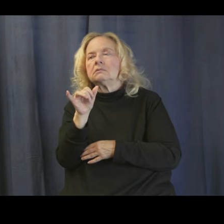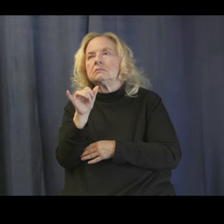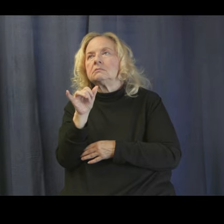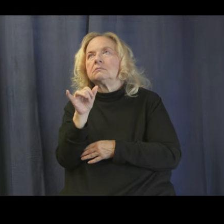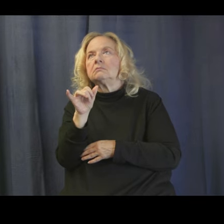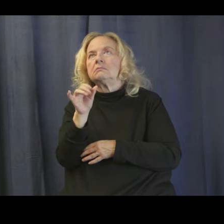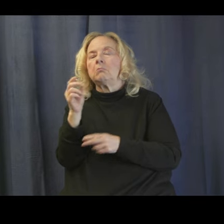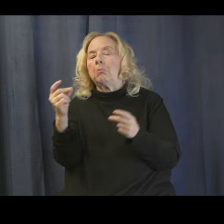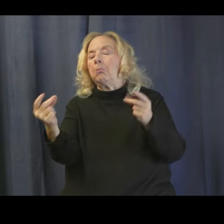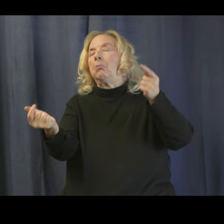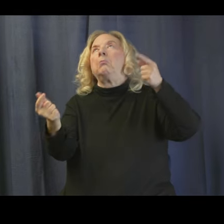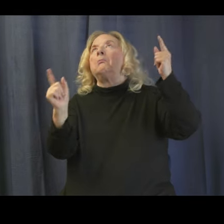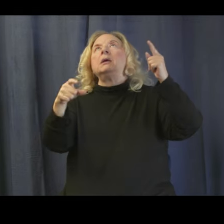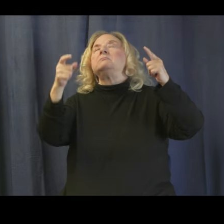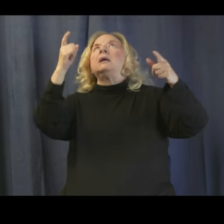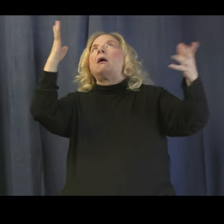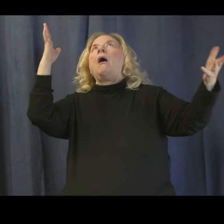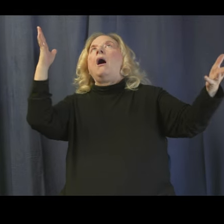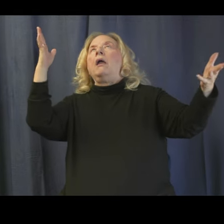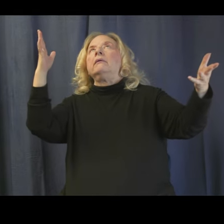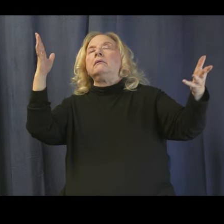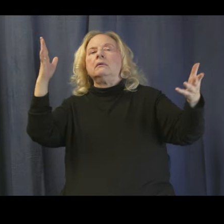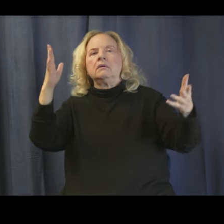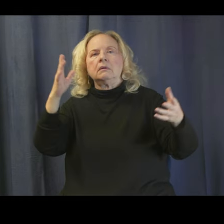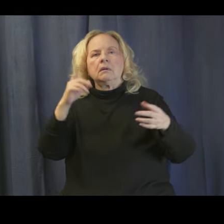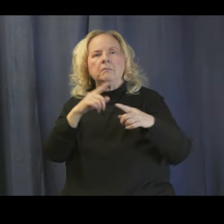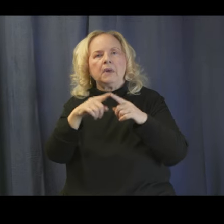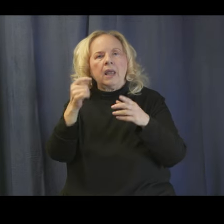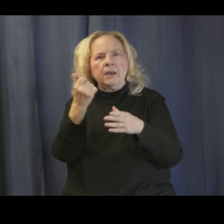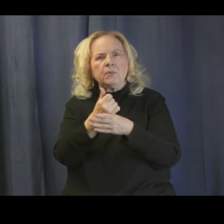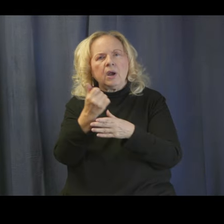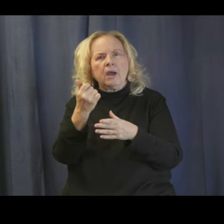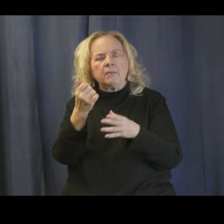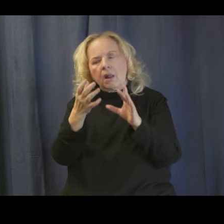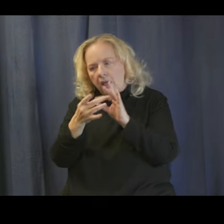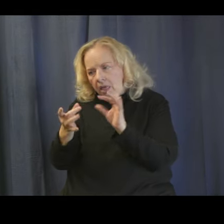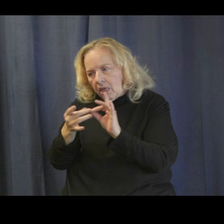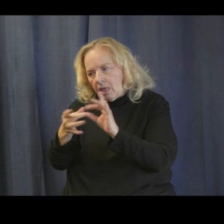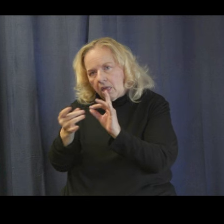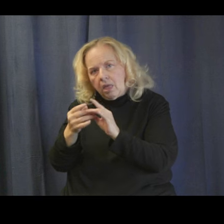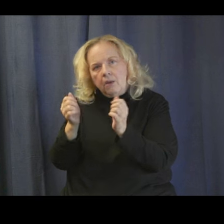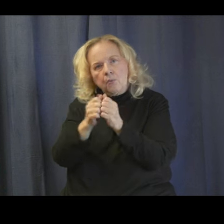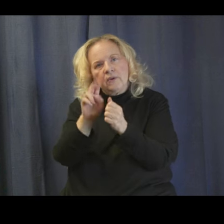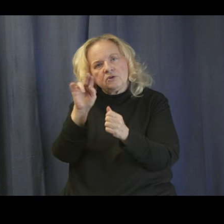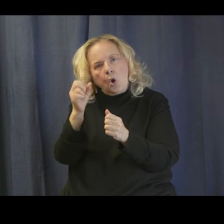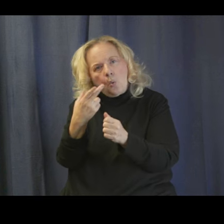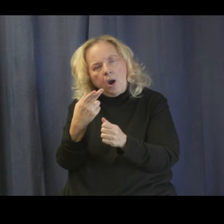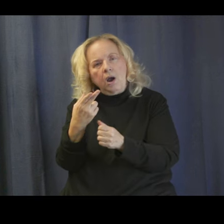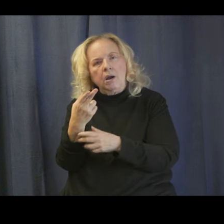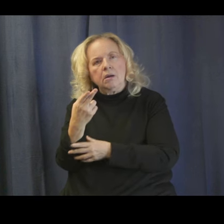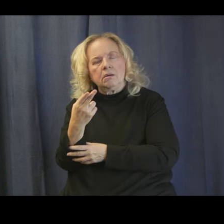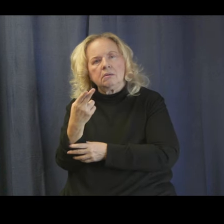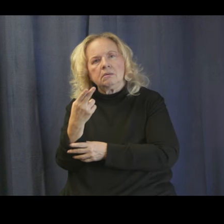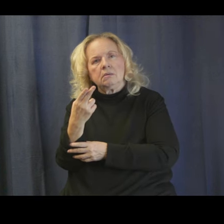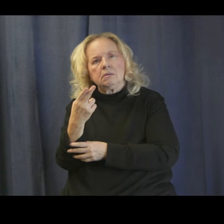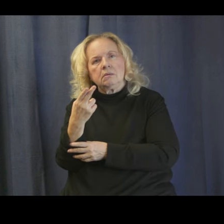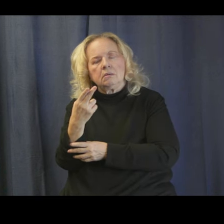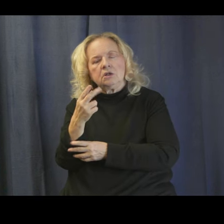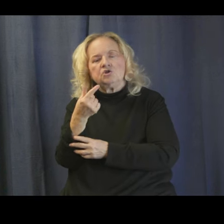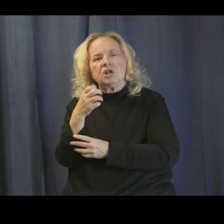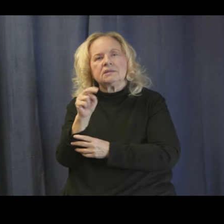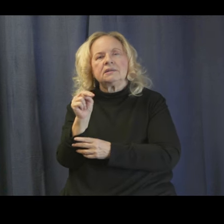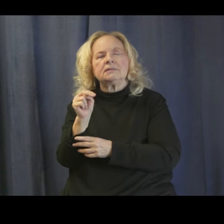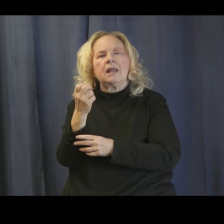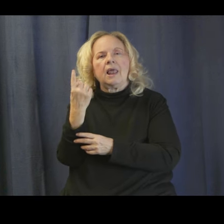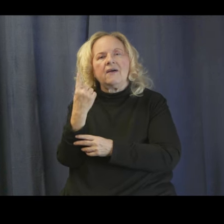got struck out of the blue. There must be another God. But Abraham got to talk to Noah. And if you look at